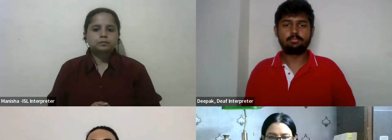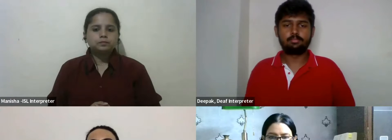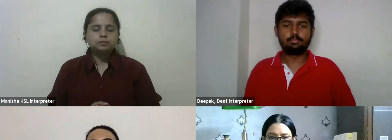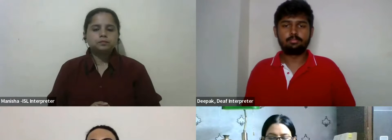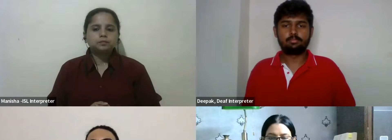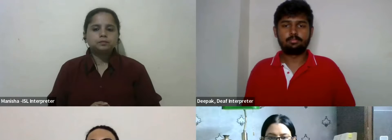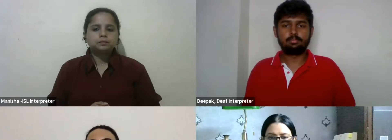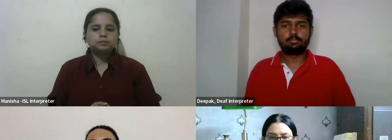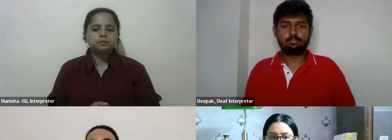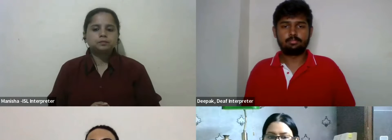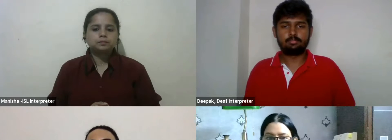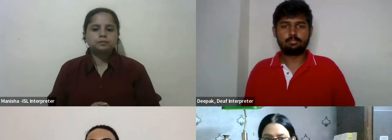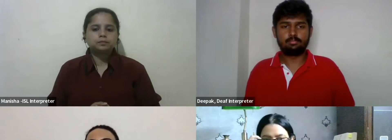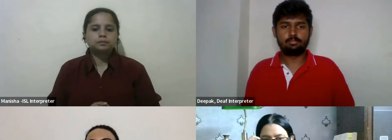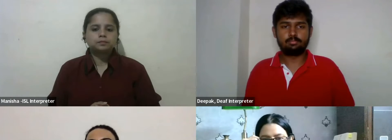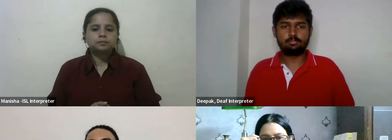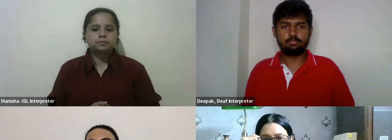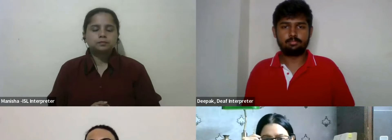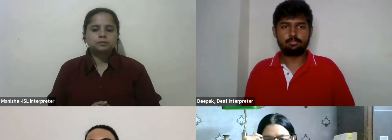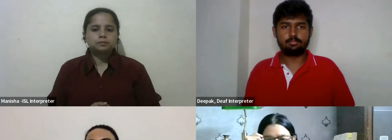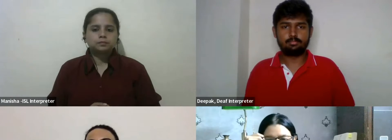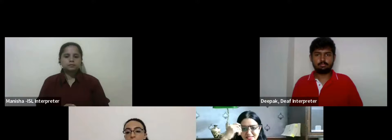uh,